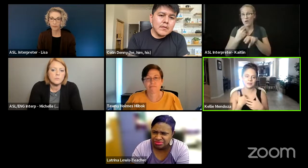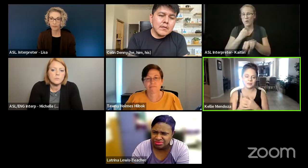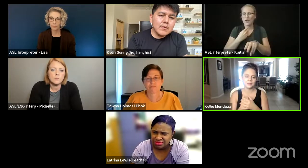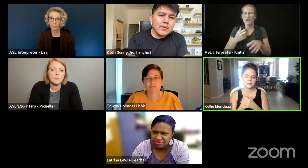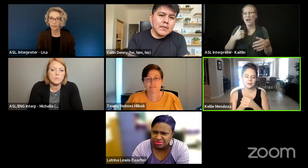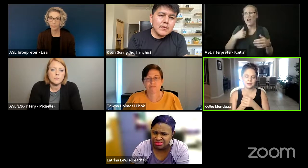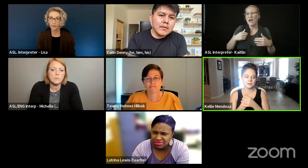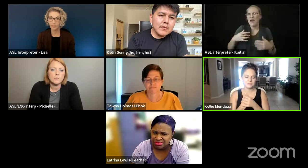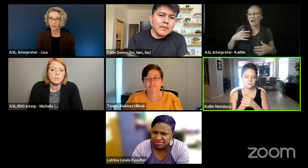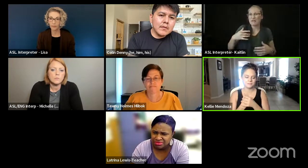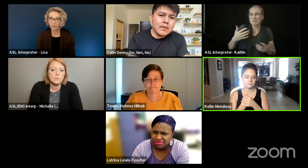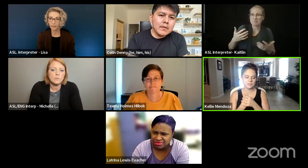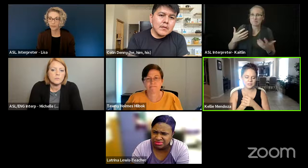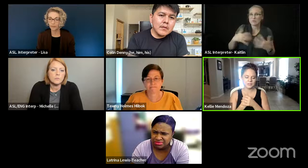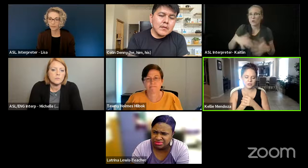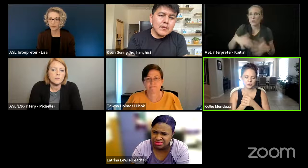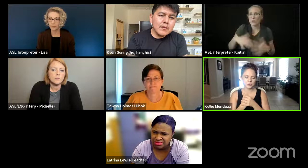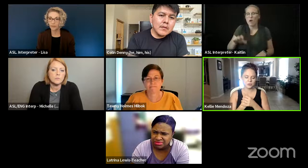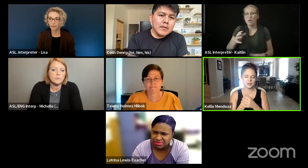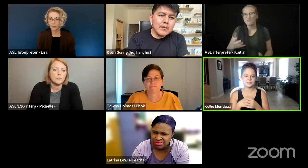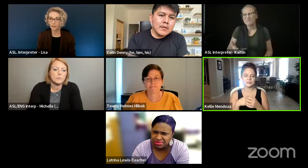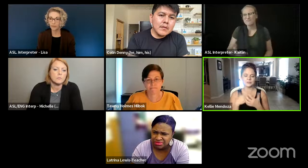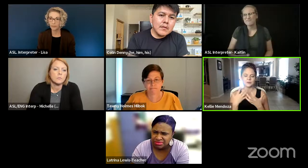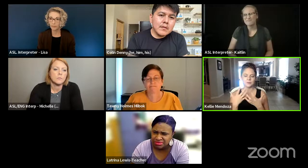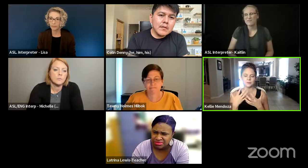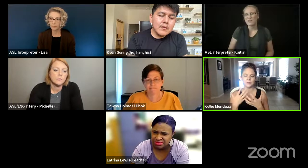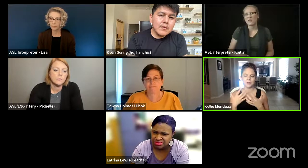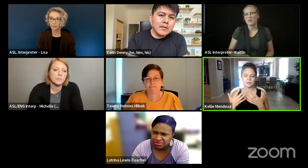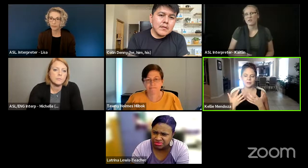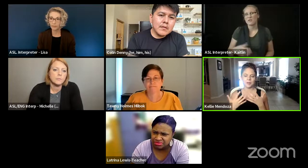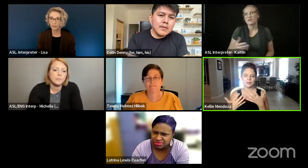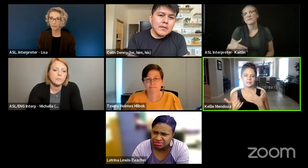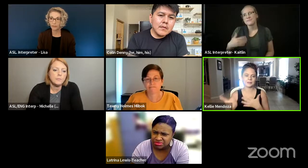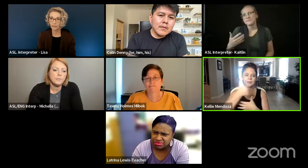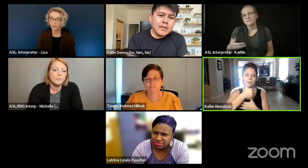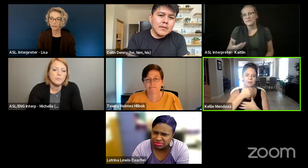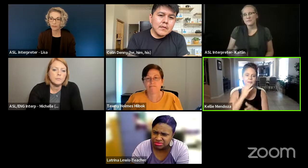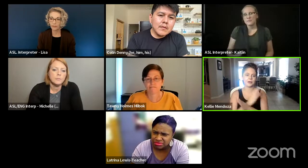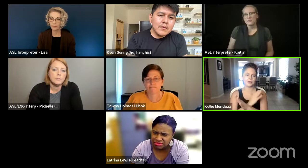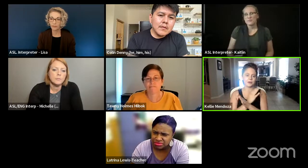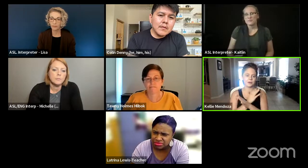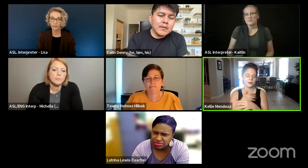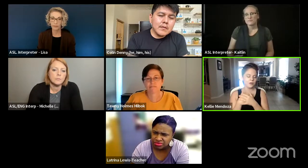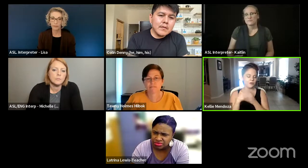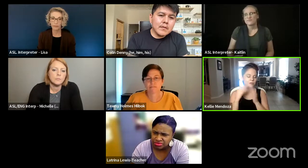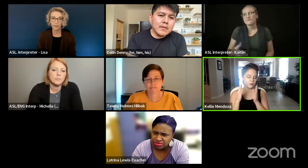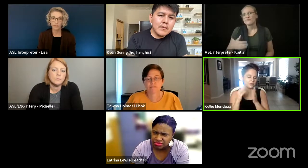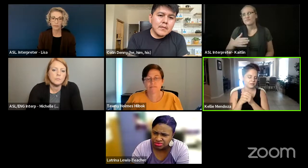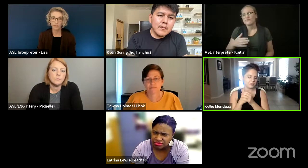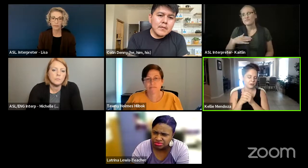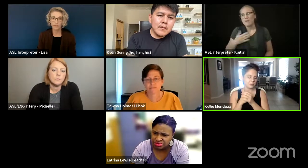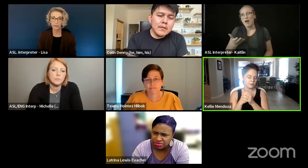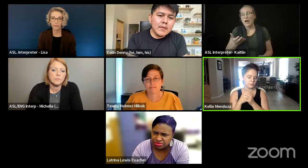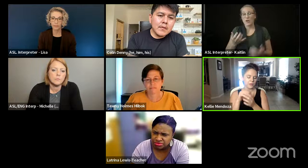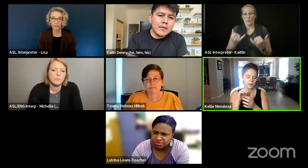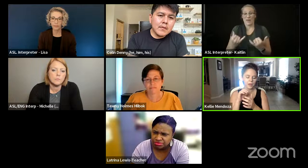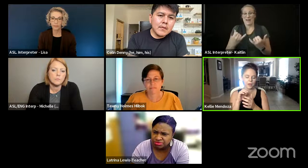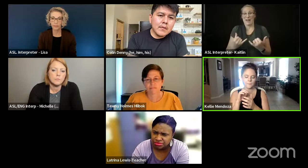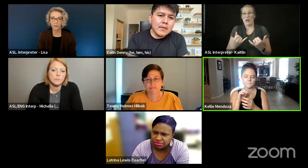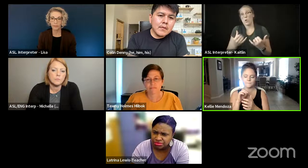worrisome for me. So that's my main barrier focus.